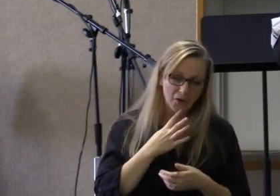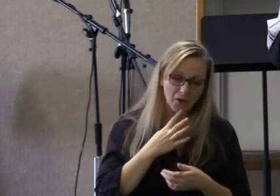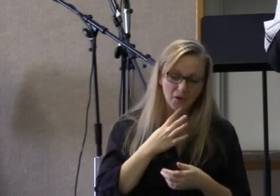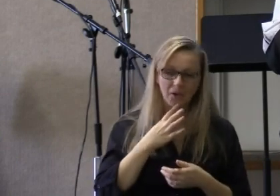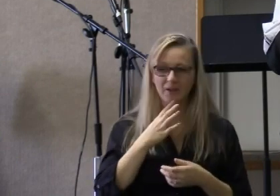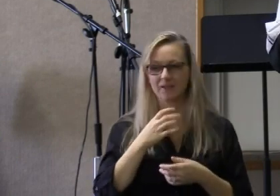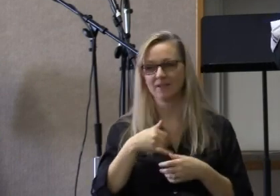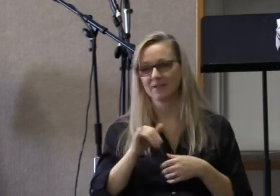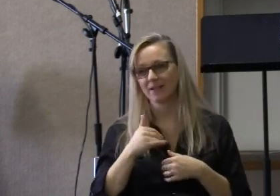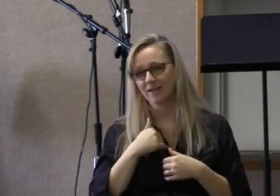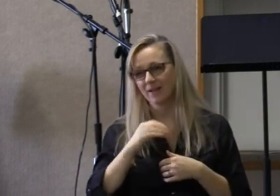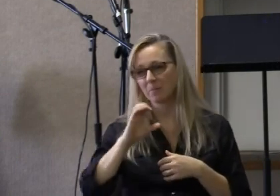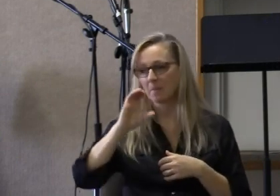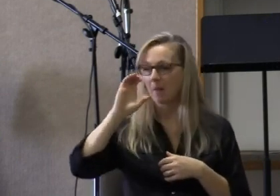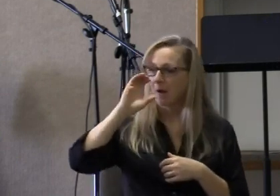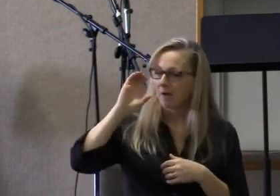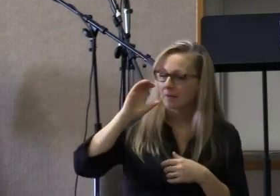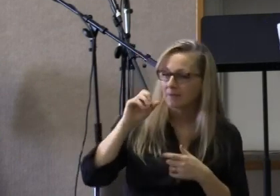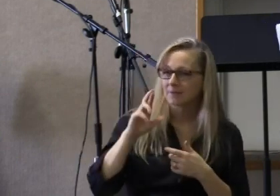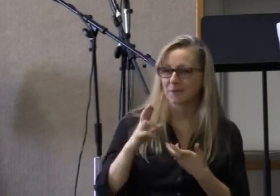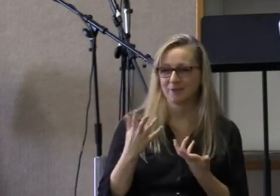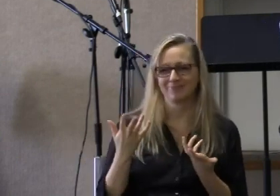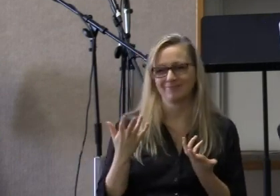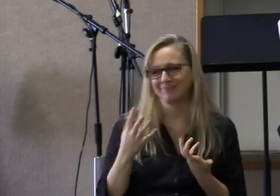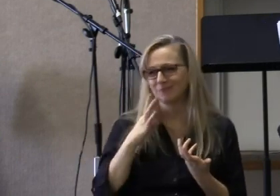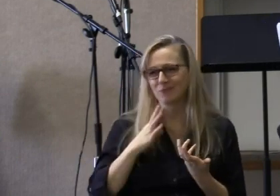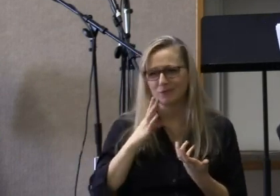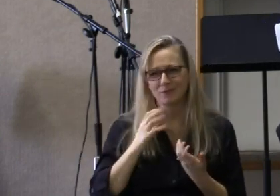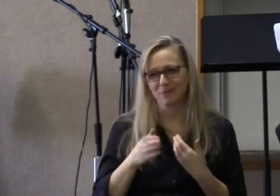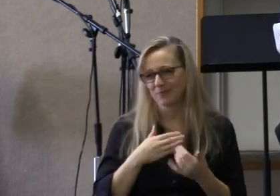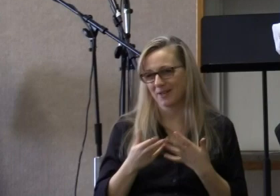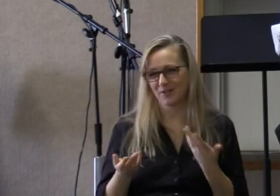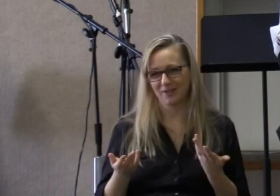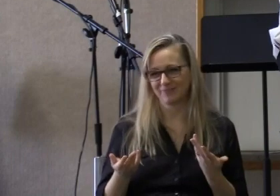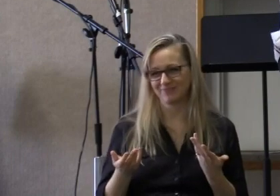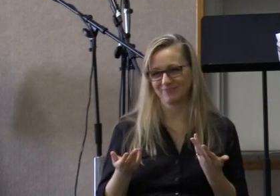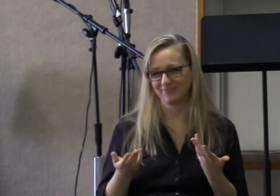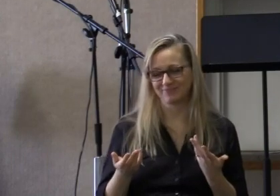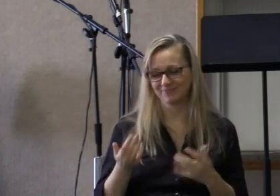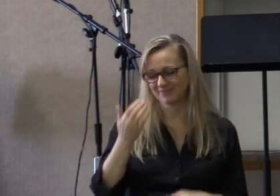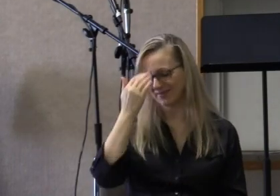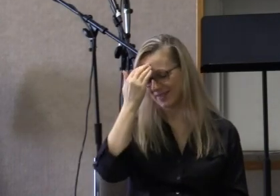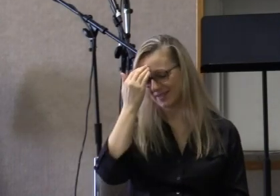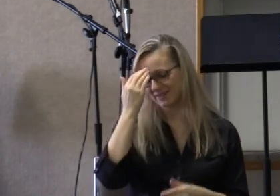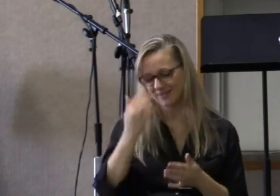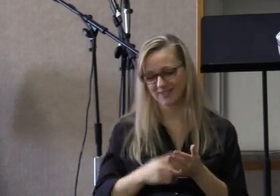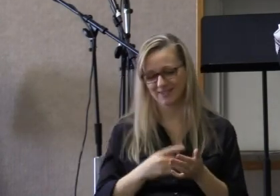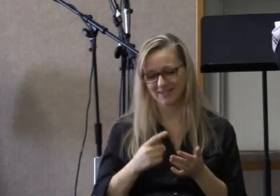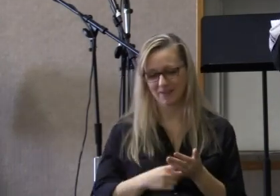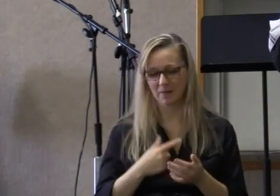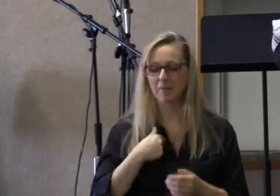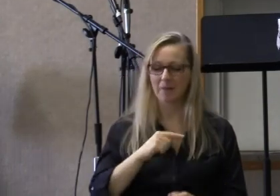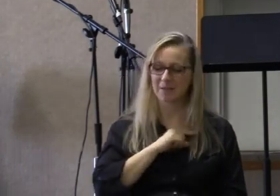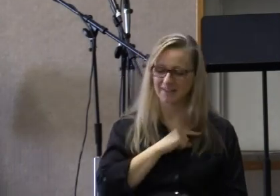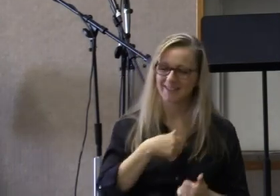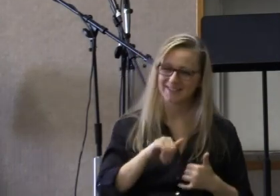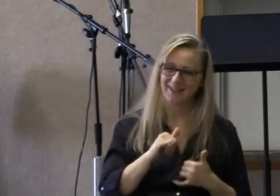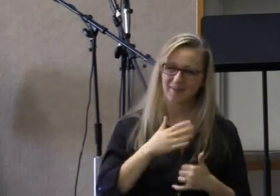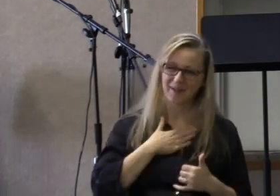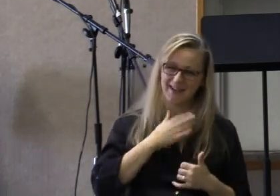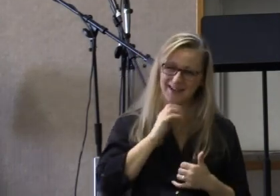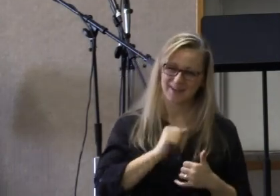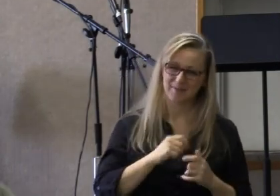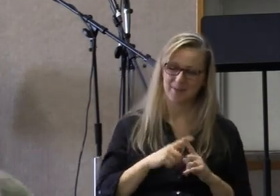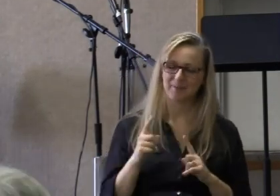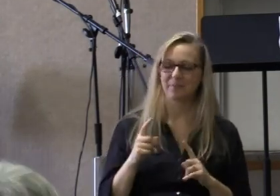drooled, or slopped food all over ourselves when we ate. Okay, I know, sometimes I'm guilty of that. At least